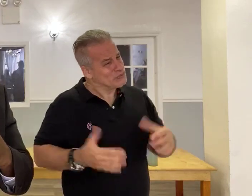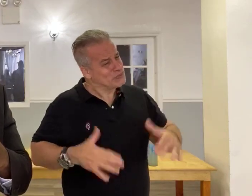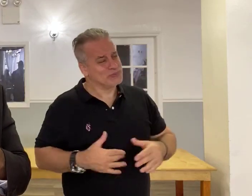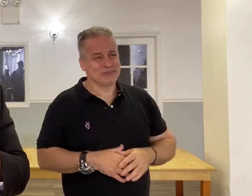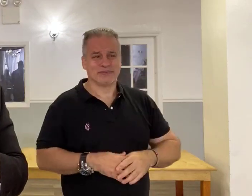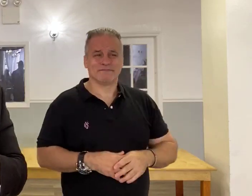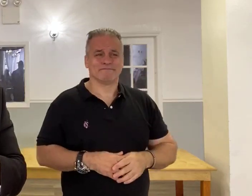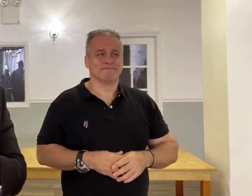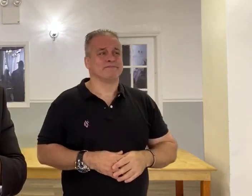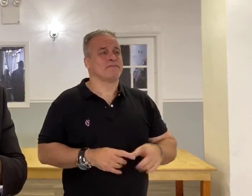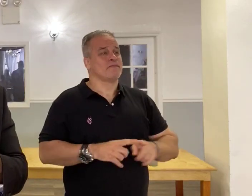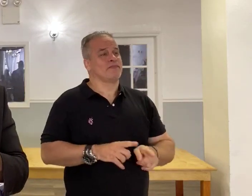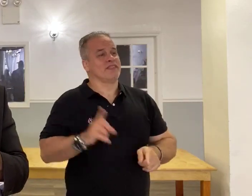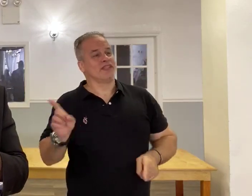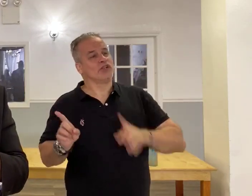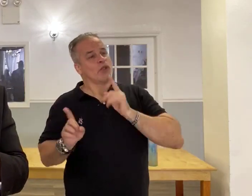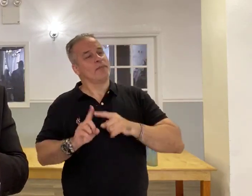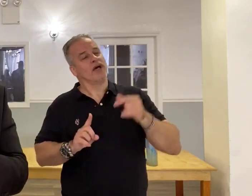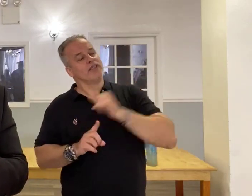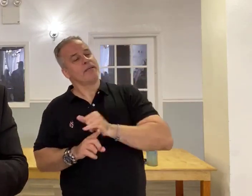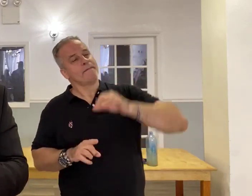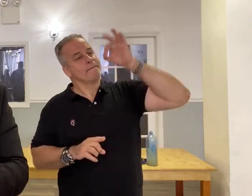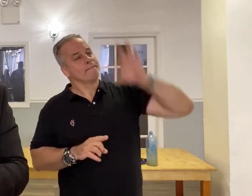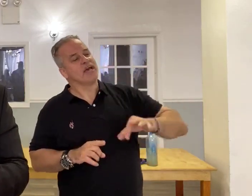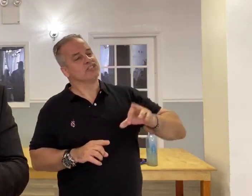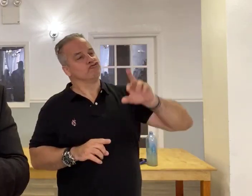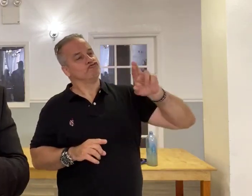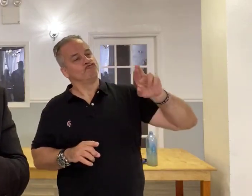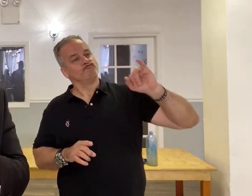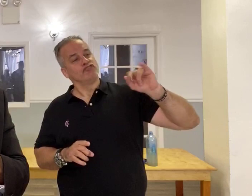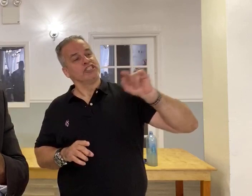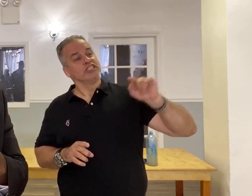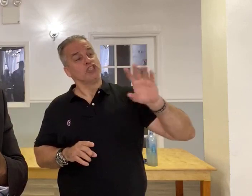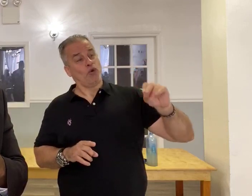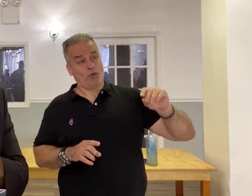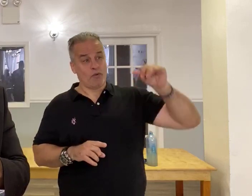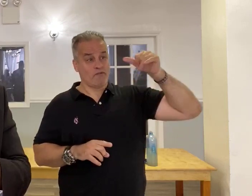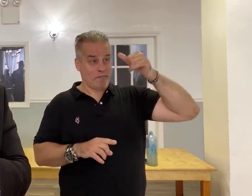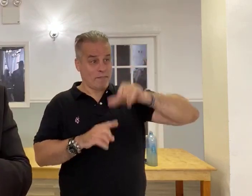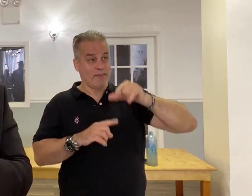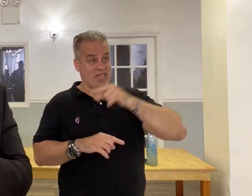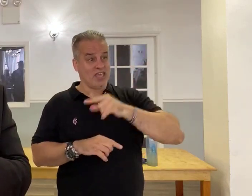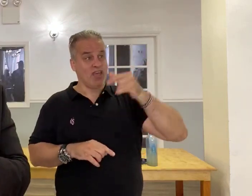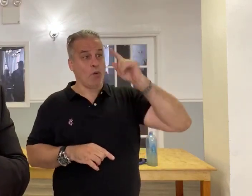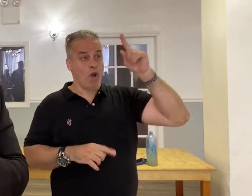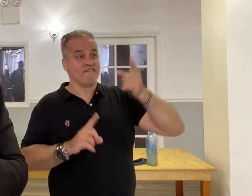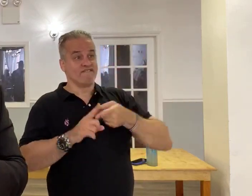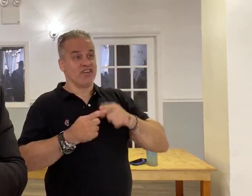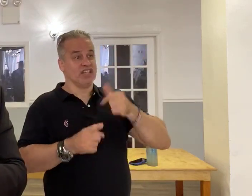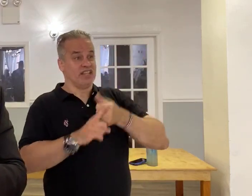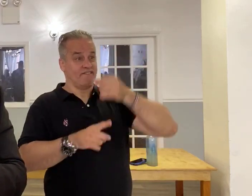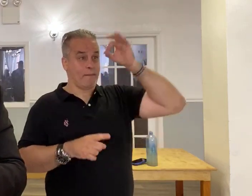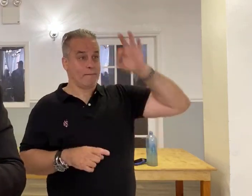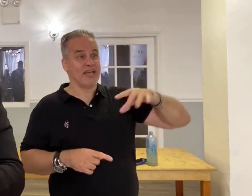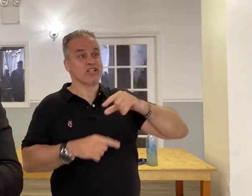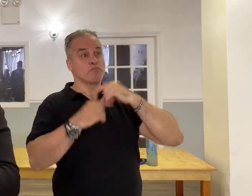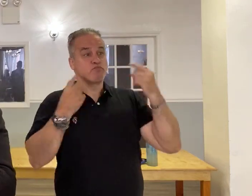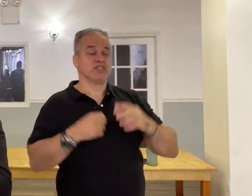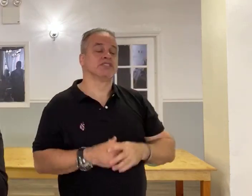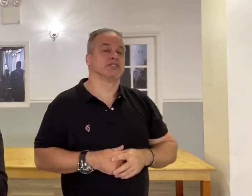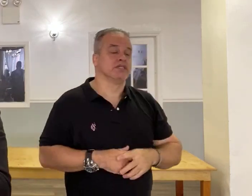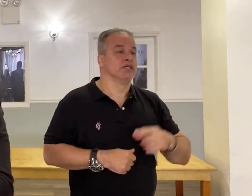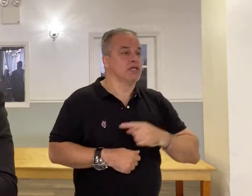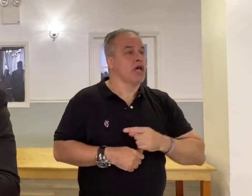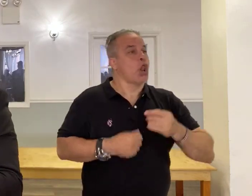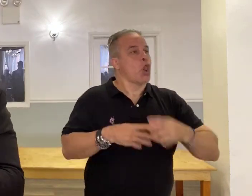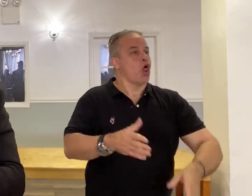that's Pastor Rizzo for you. And he lost an arm. I have another pastor friend who is an amputee,